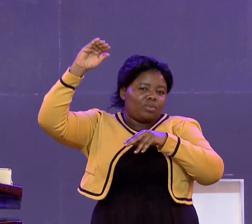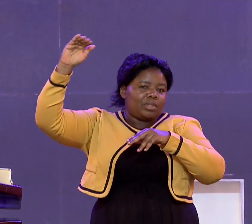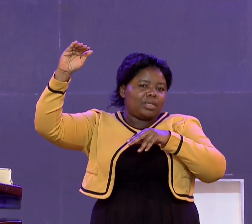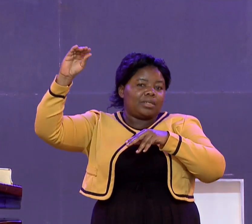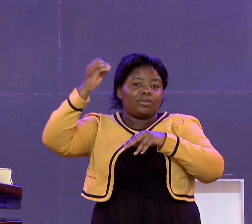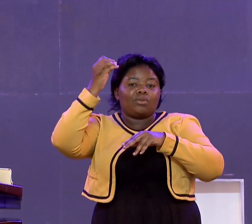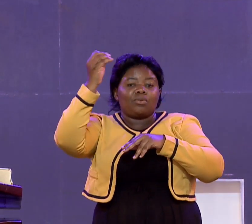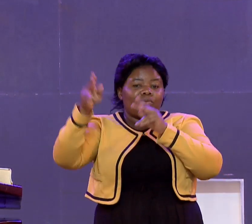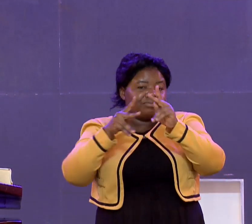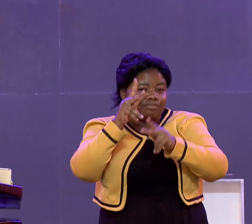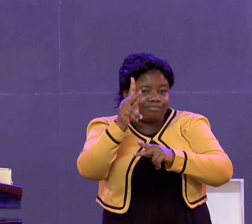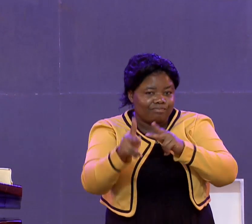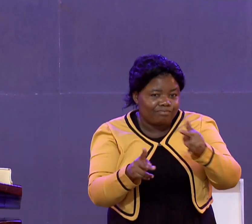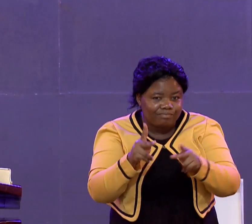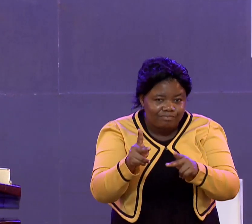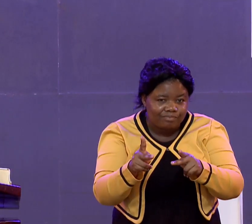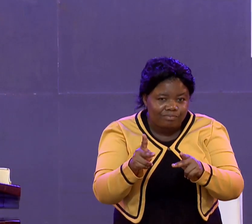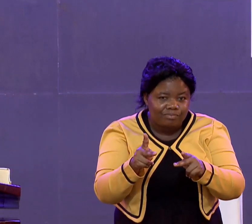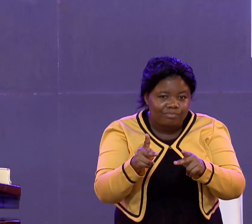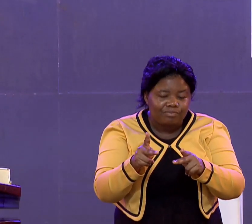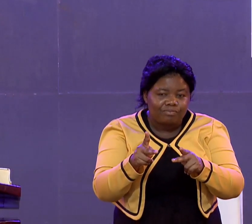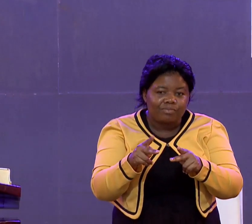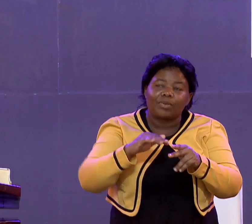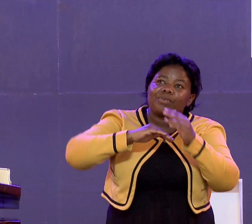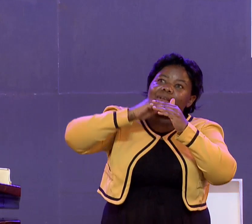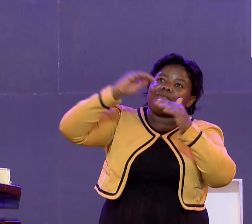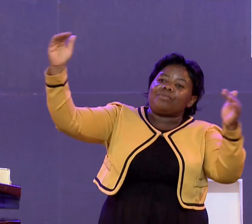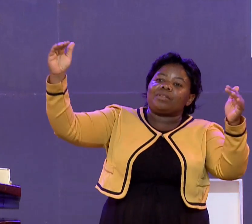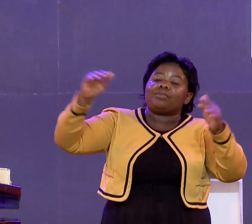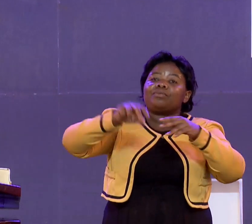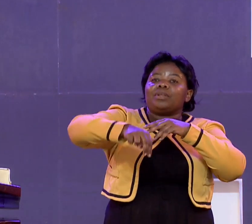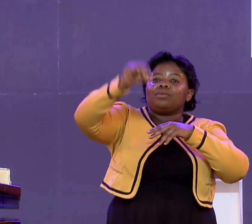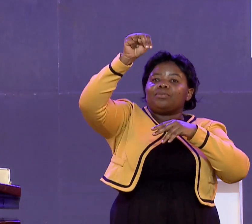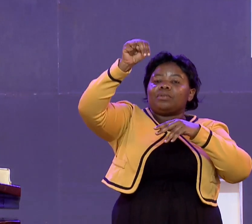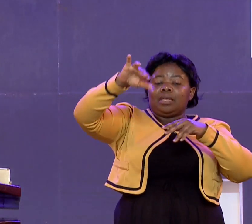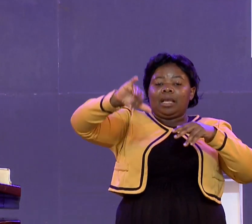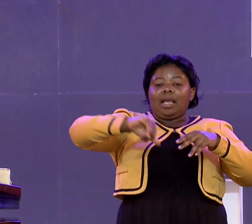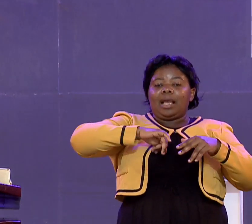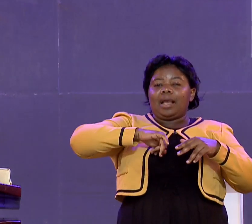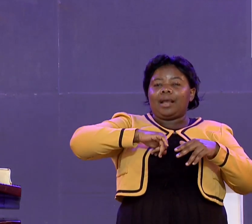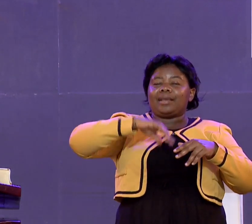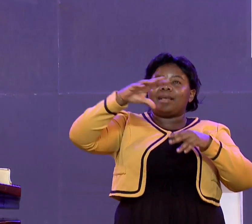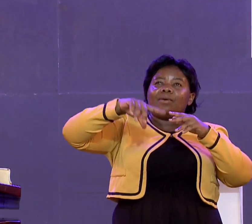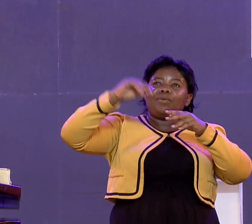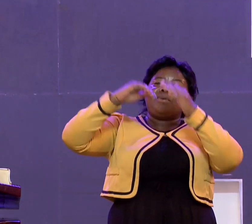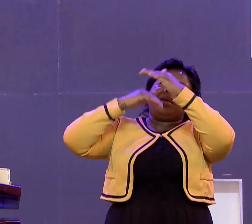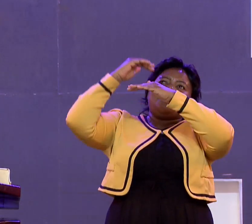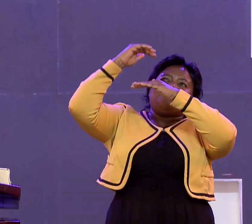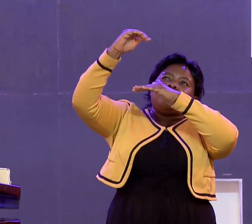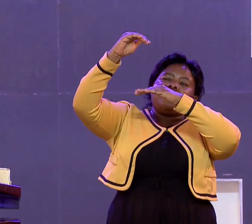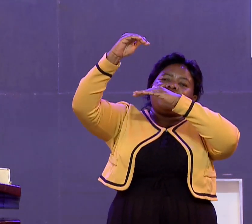on the mount of the congregation of the farthest sides of the north. I will ascend above the